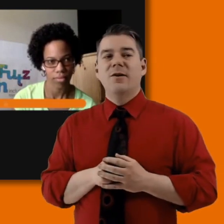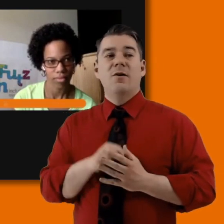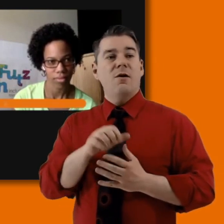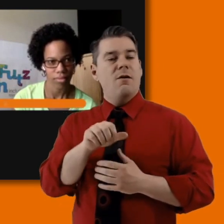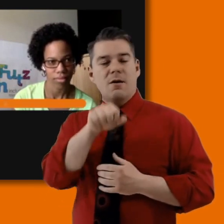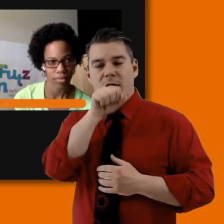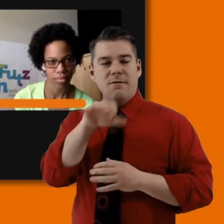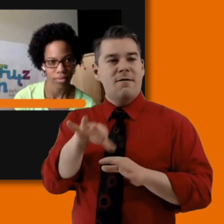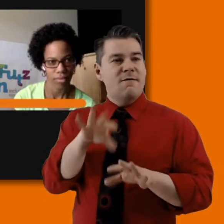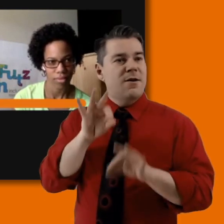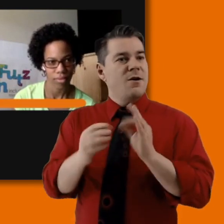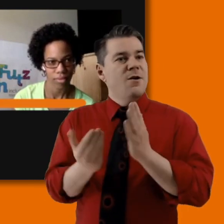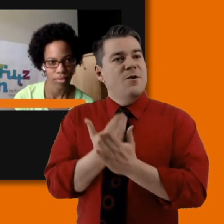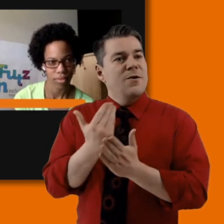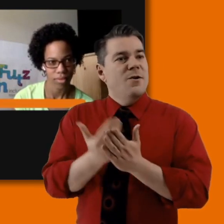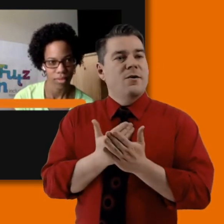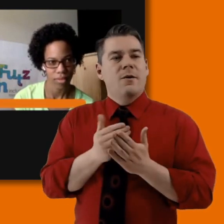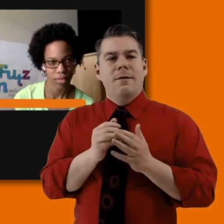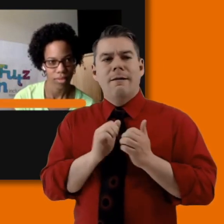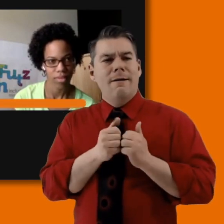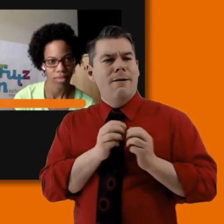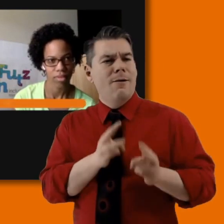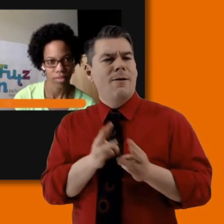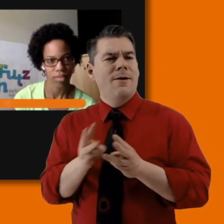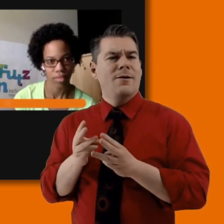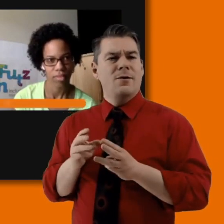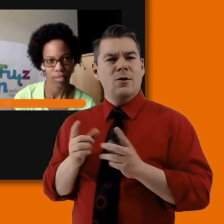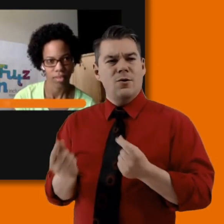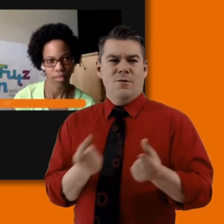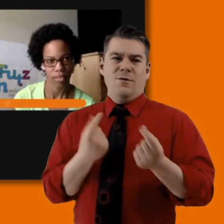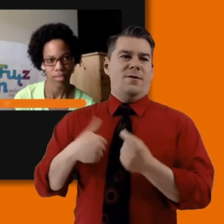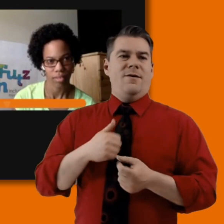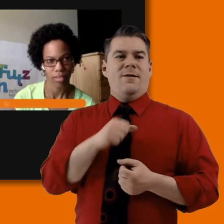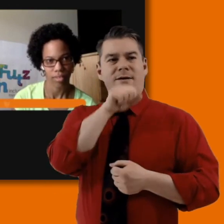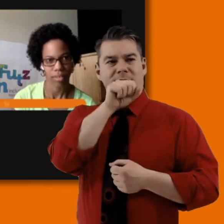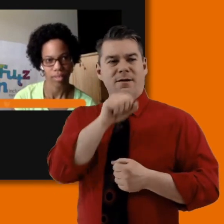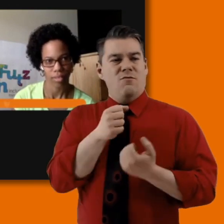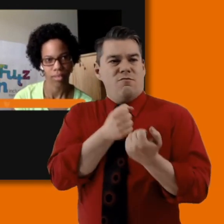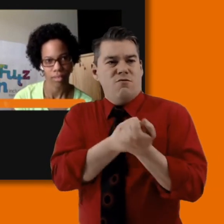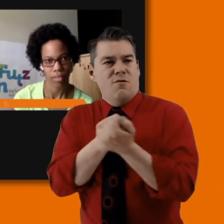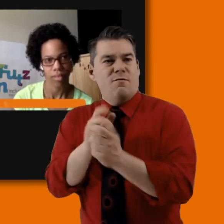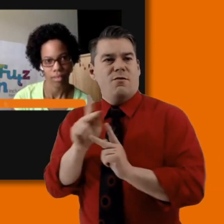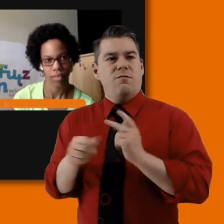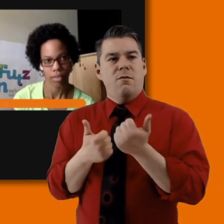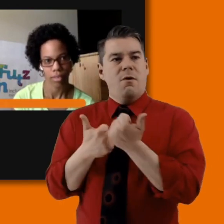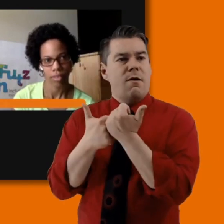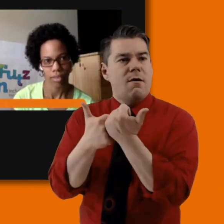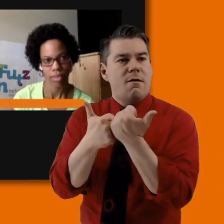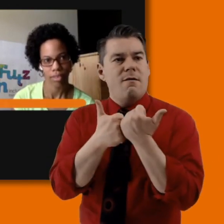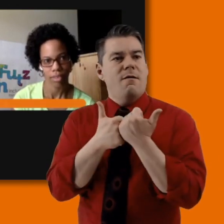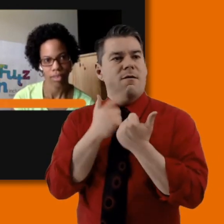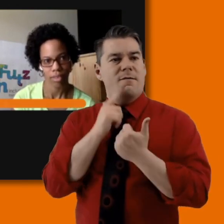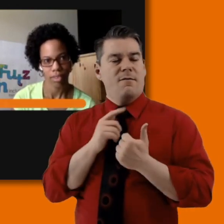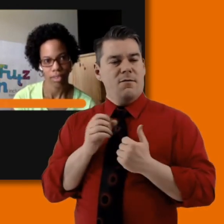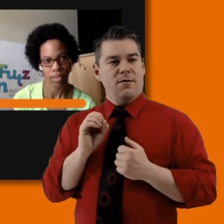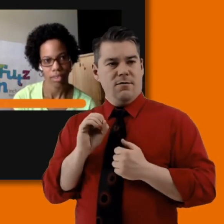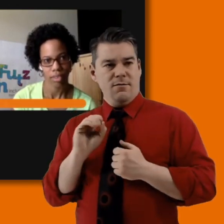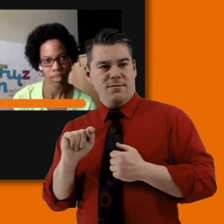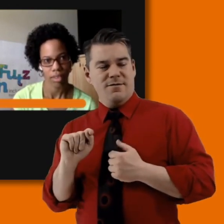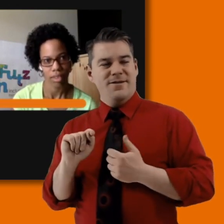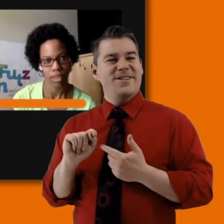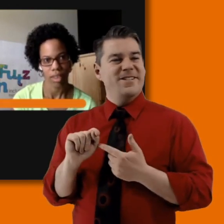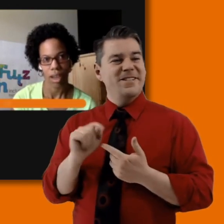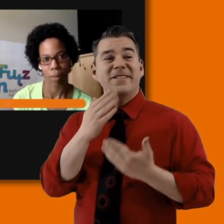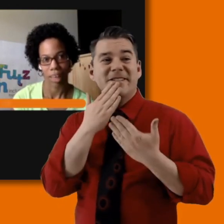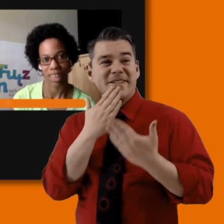love finding new ways to do what we love and support people and advocate for occupational therapy. And